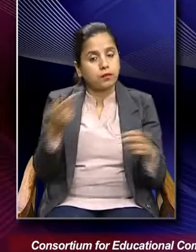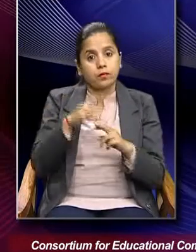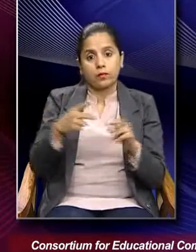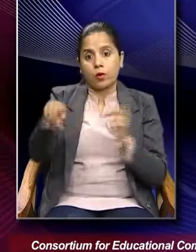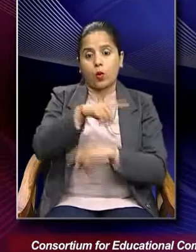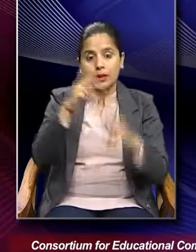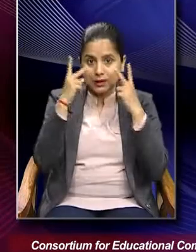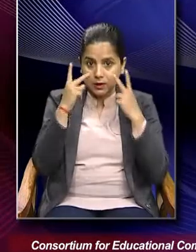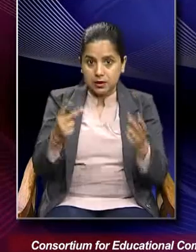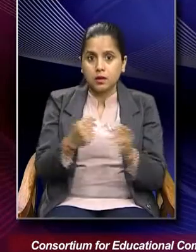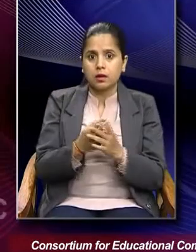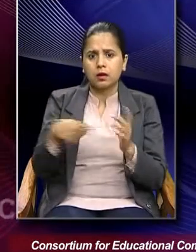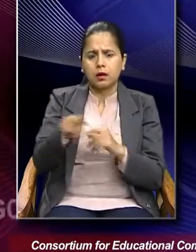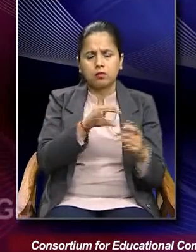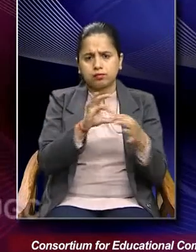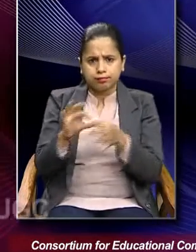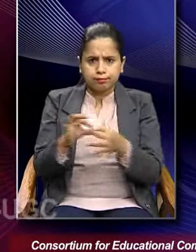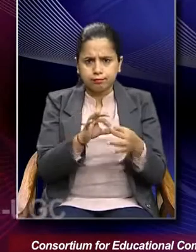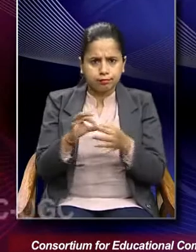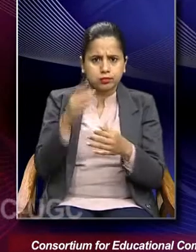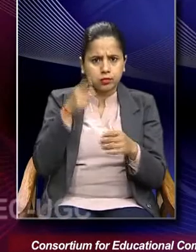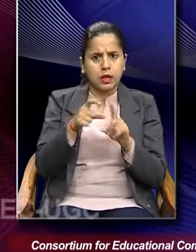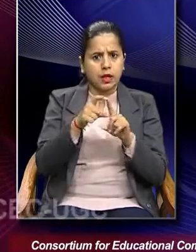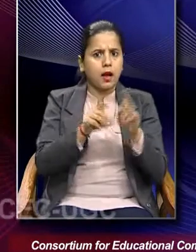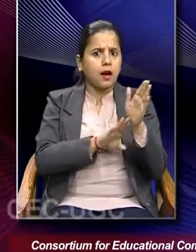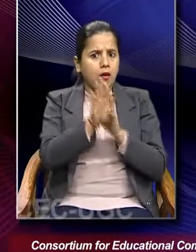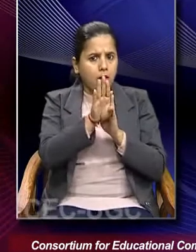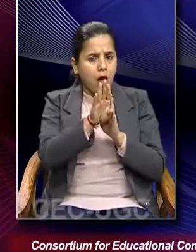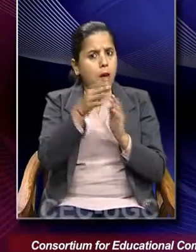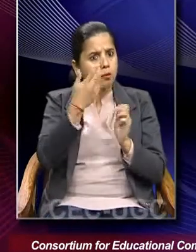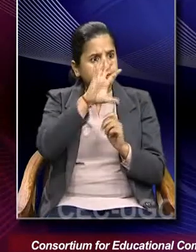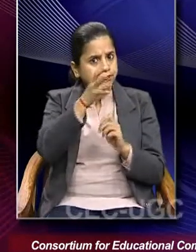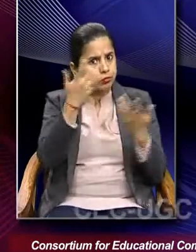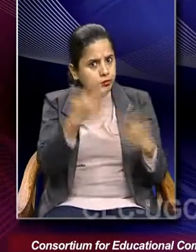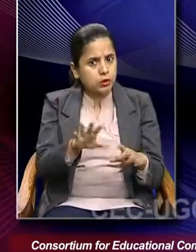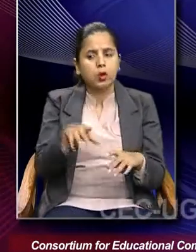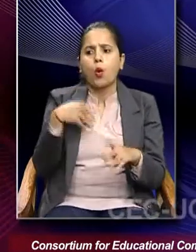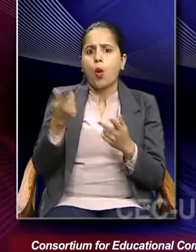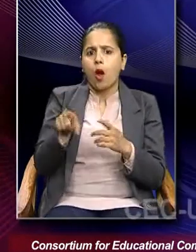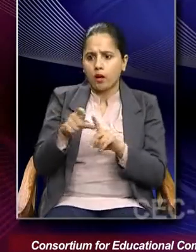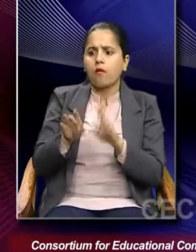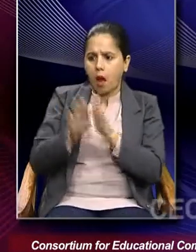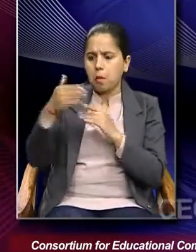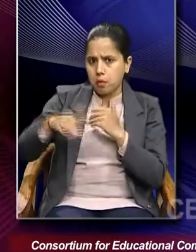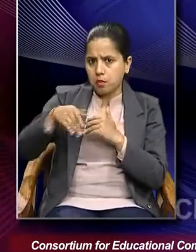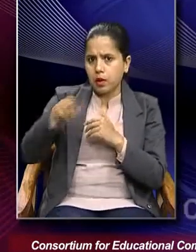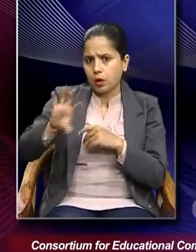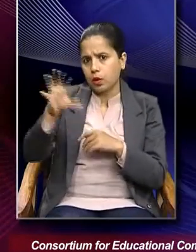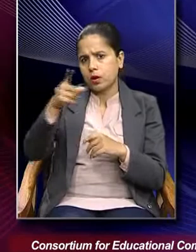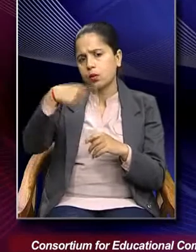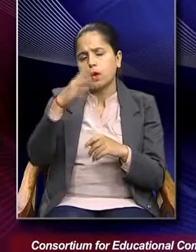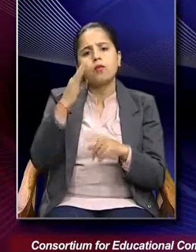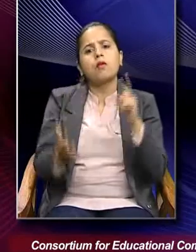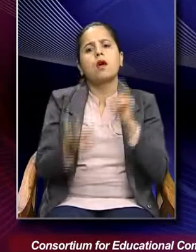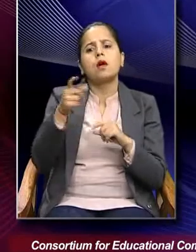the trade relationship between developed countries and developing countries, then you will find out the countries that